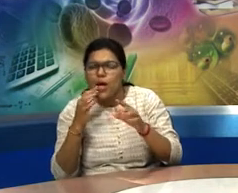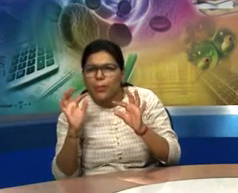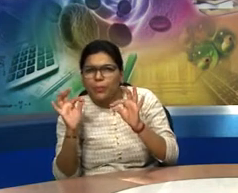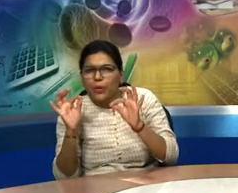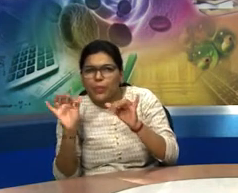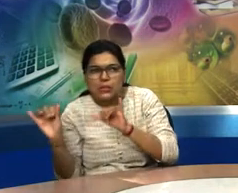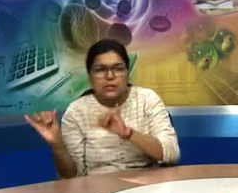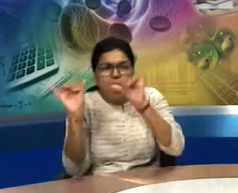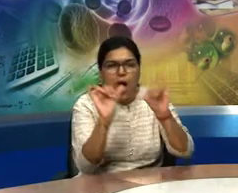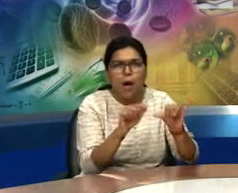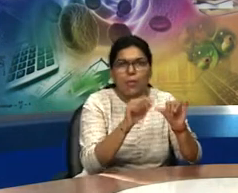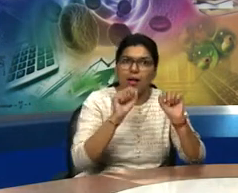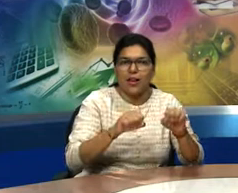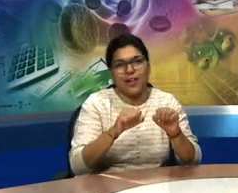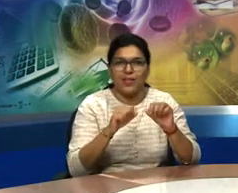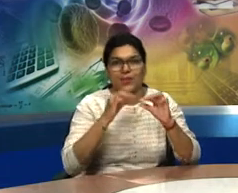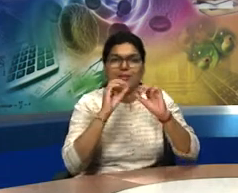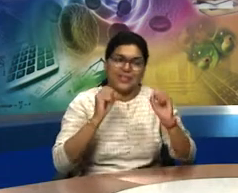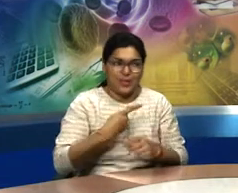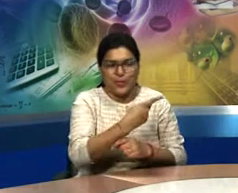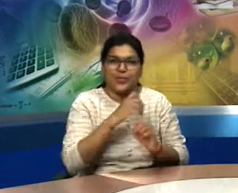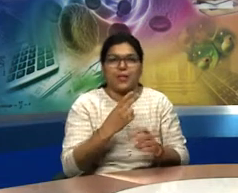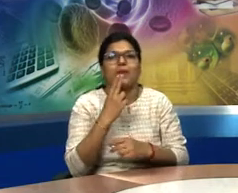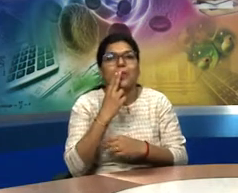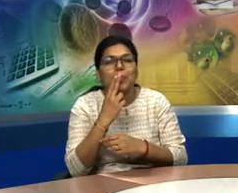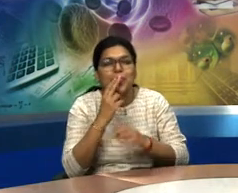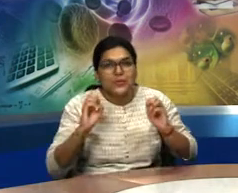as cigarette. So, they both got those sticks